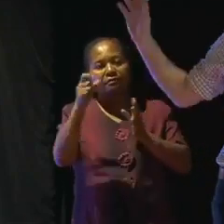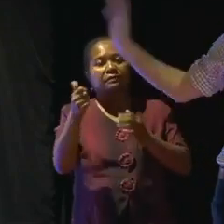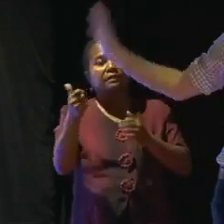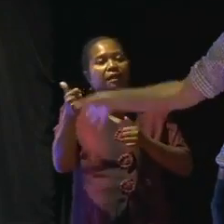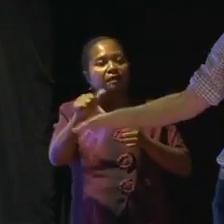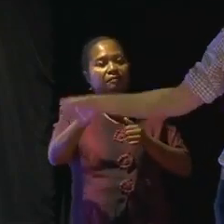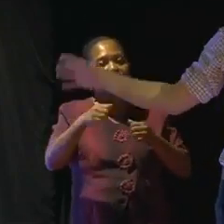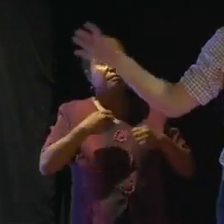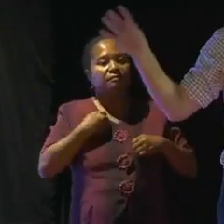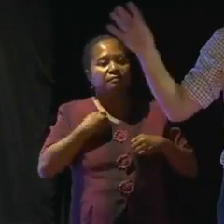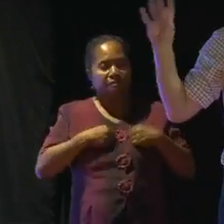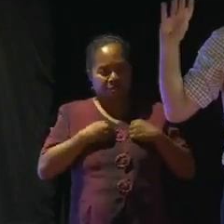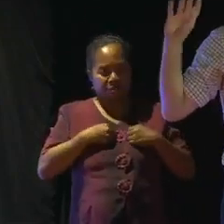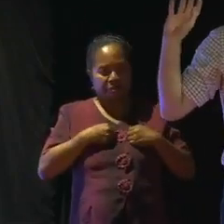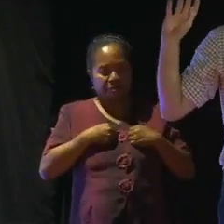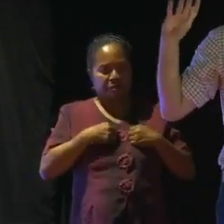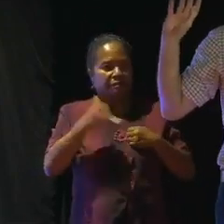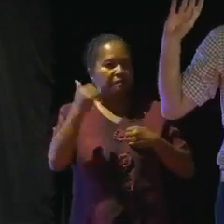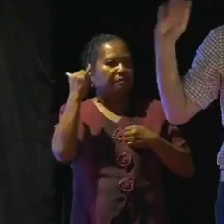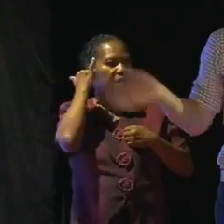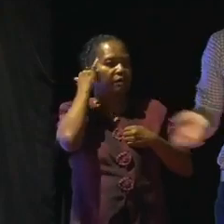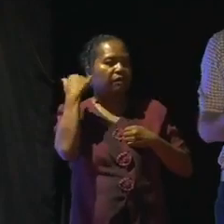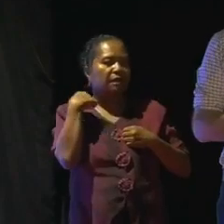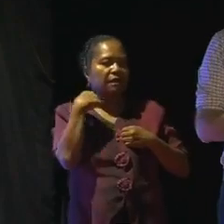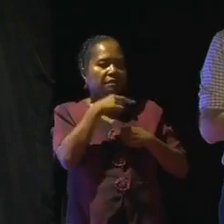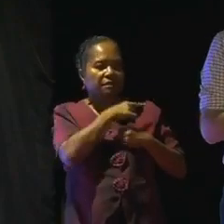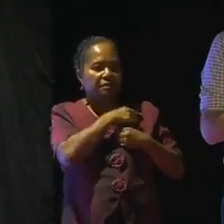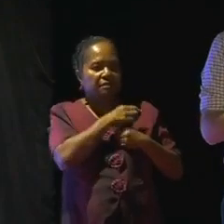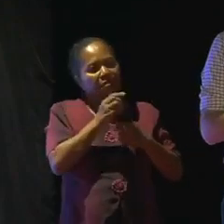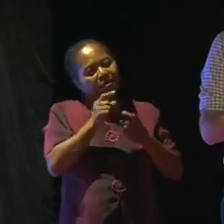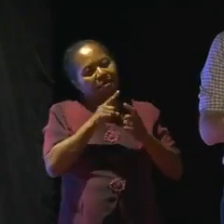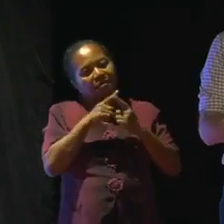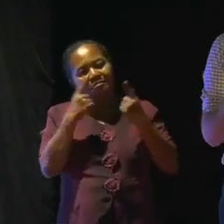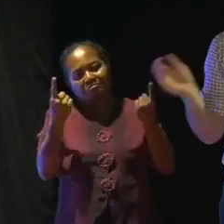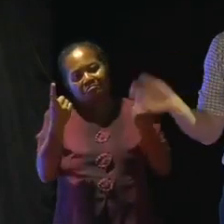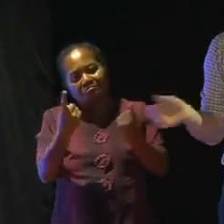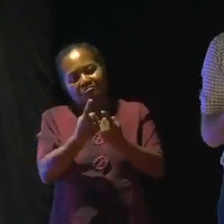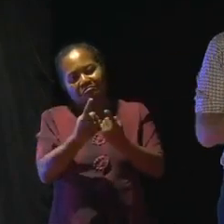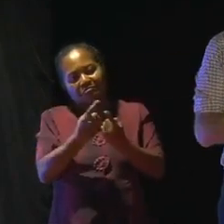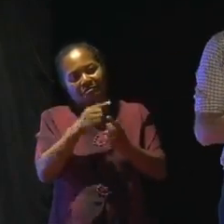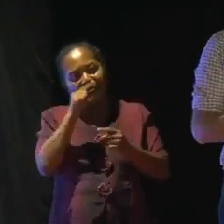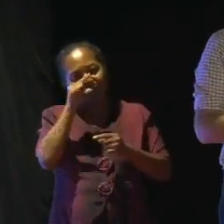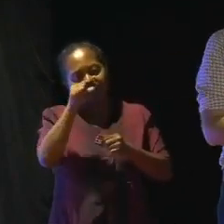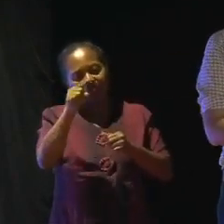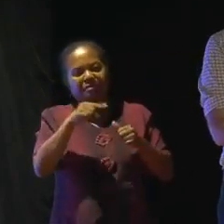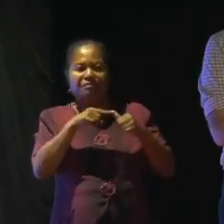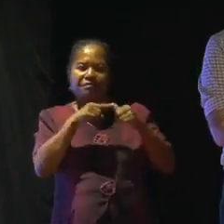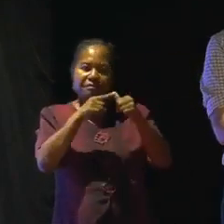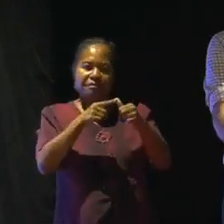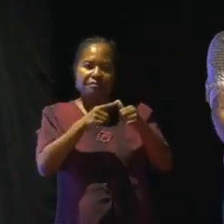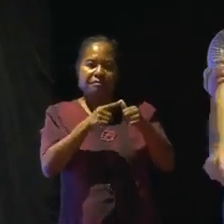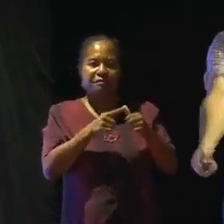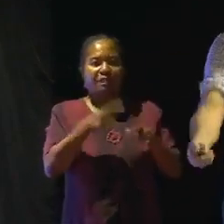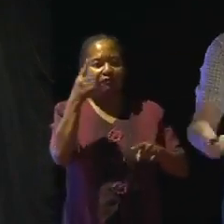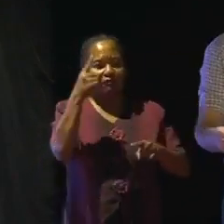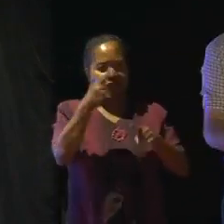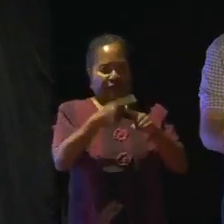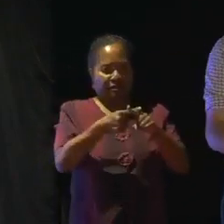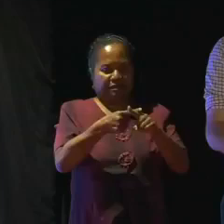all, please let us know. And if it's something that we can fix up, we'll get it done as fast as we